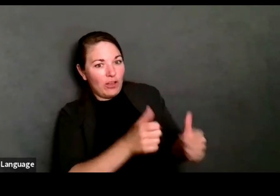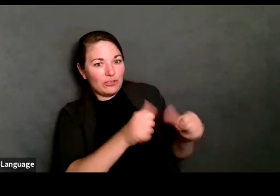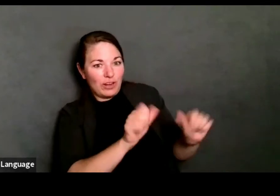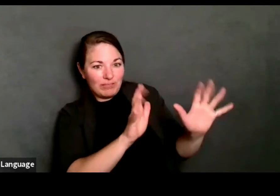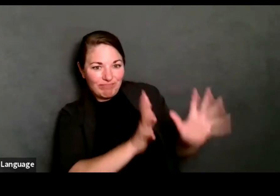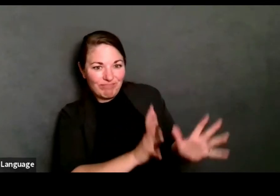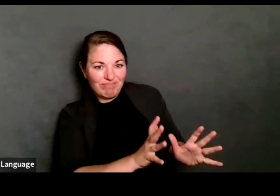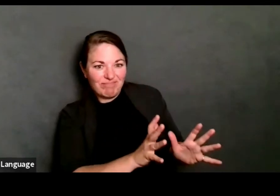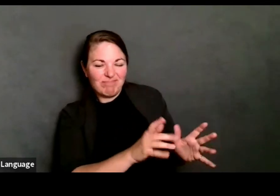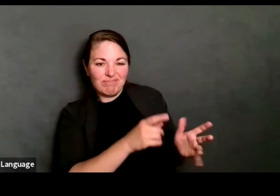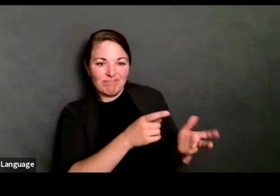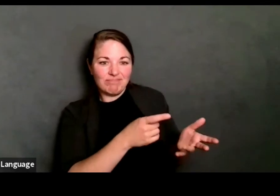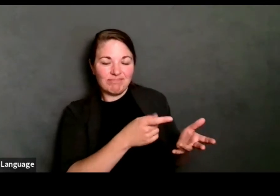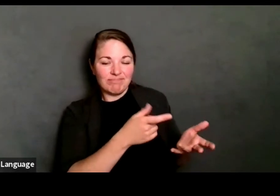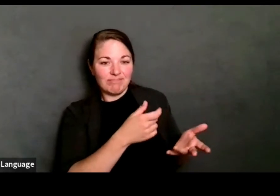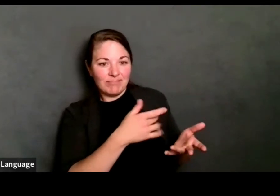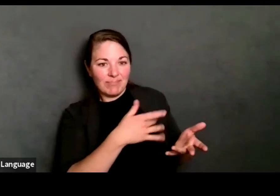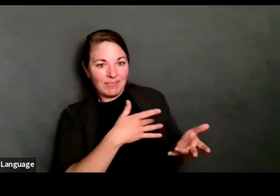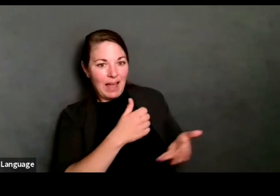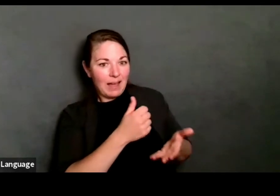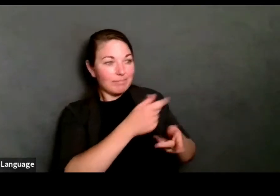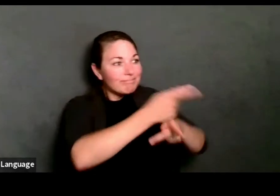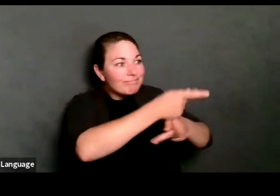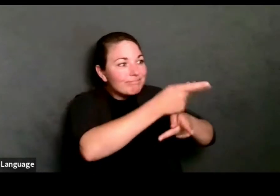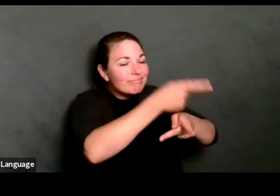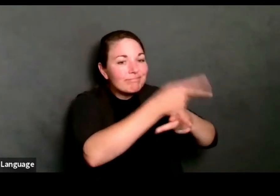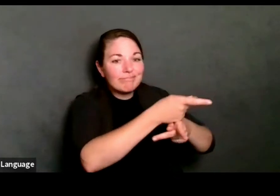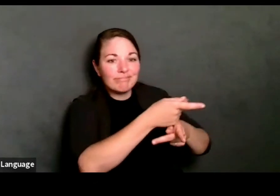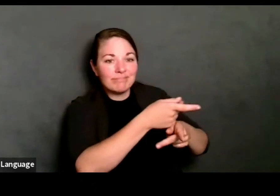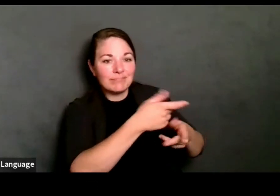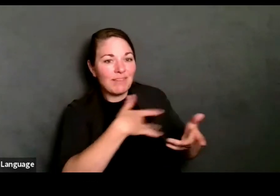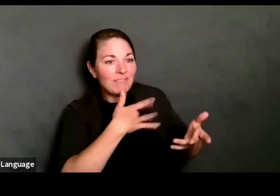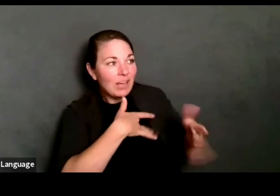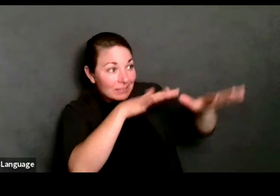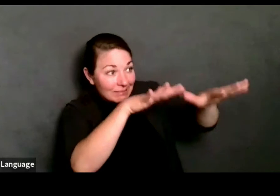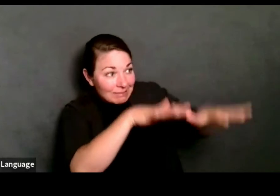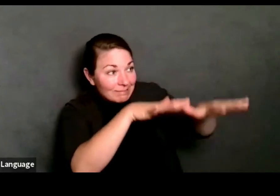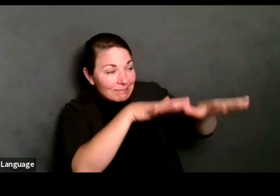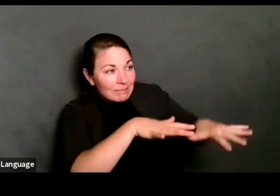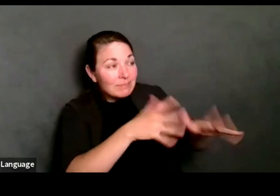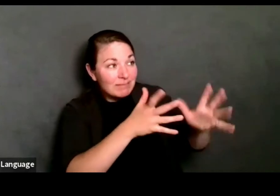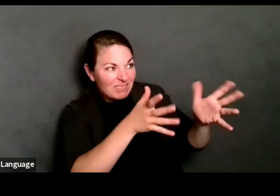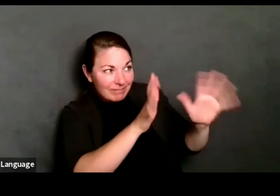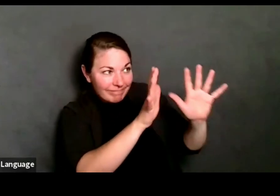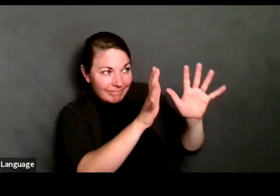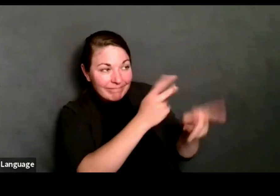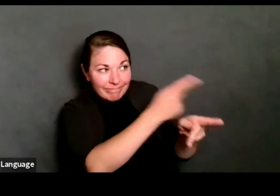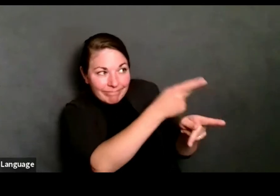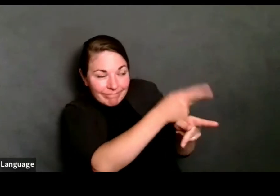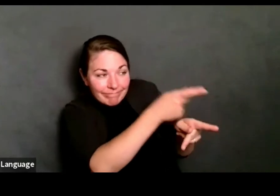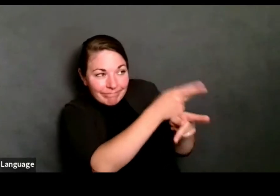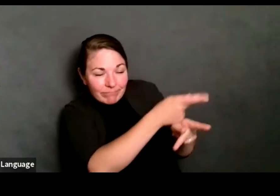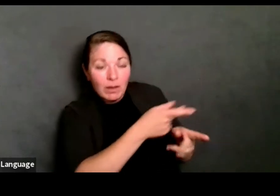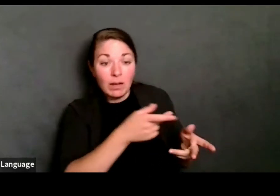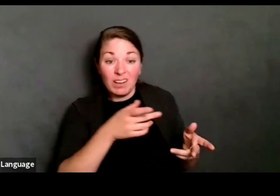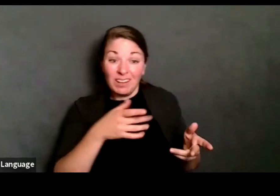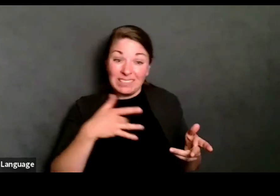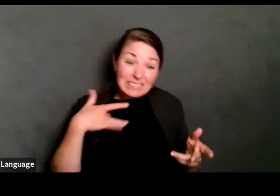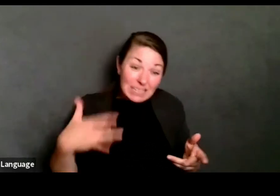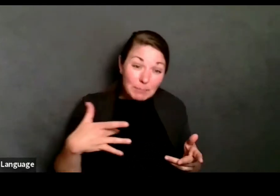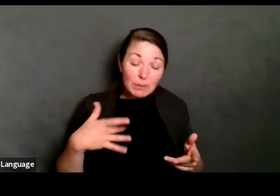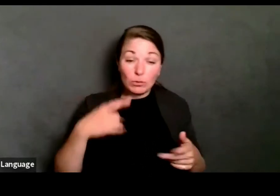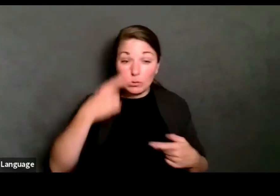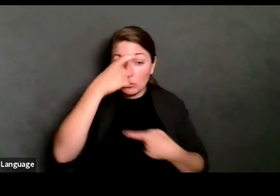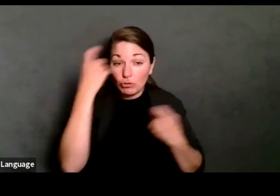please the attacker. This response is very common amongst people who experienced trauma and abuse in childhood,